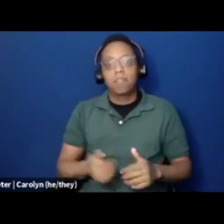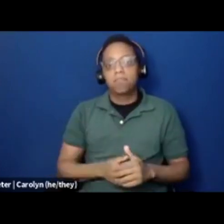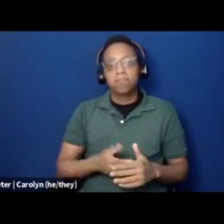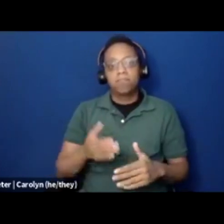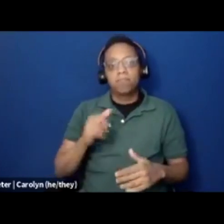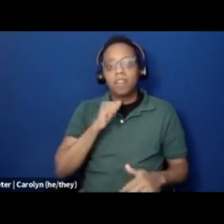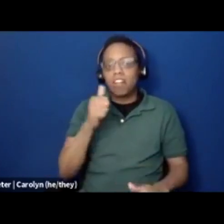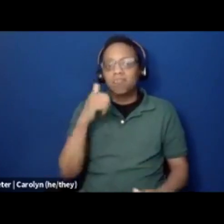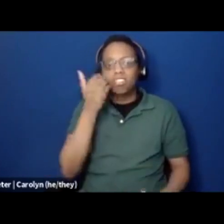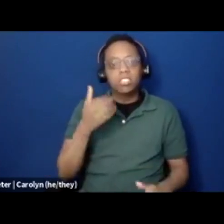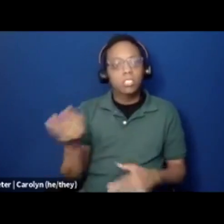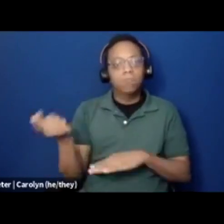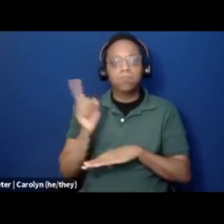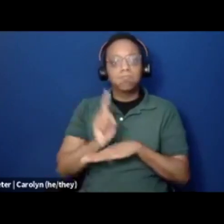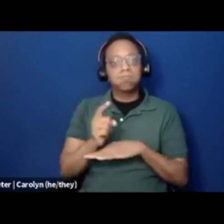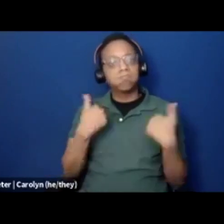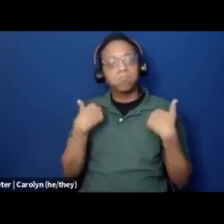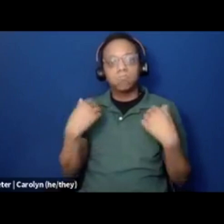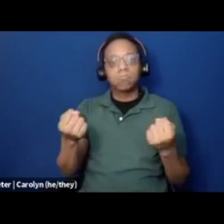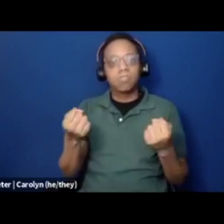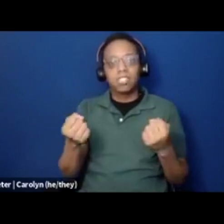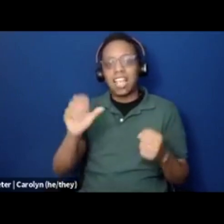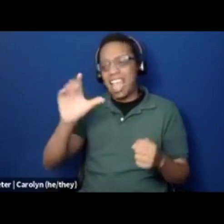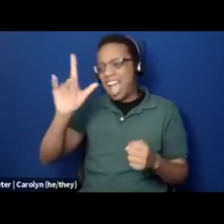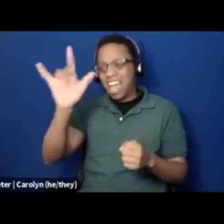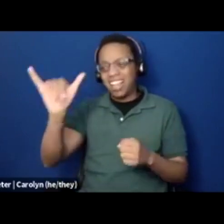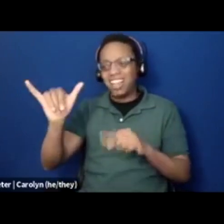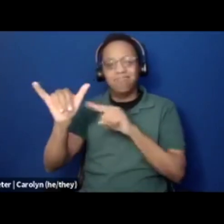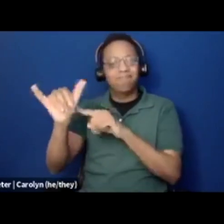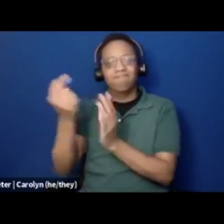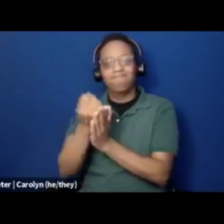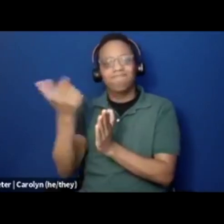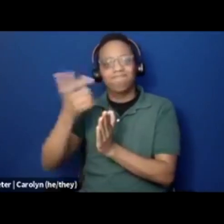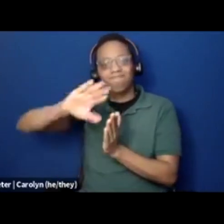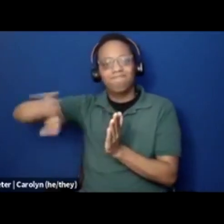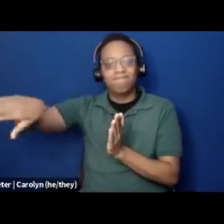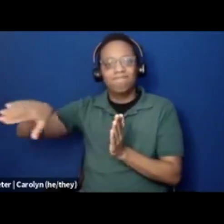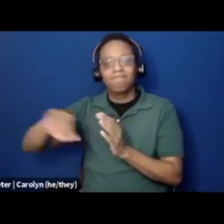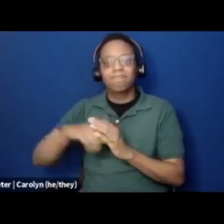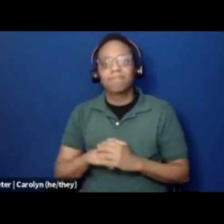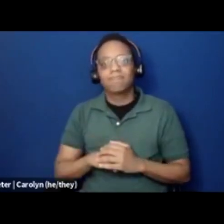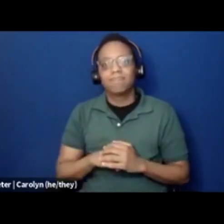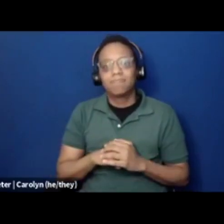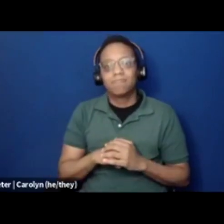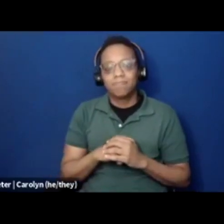phase, we got to let that go because the ally phase